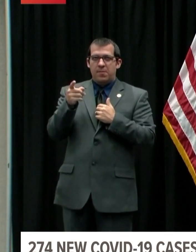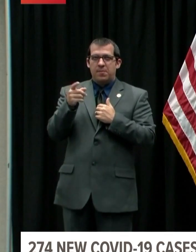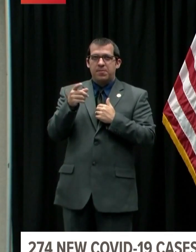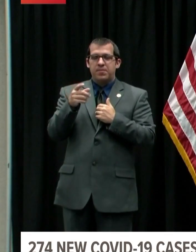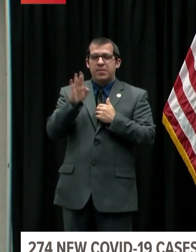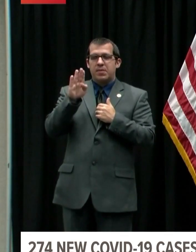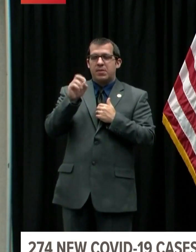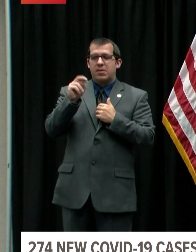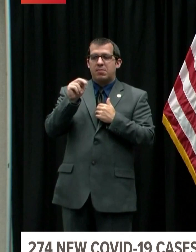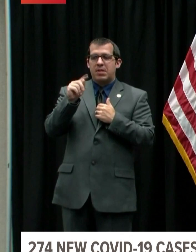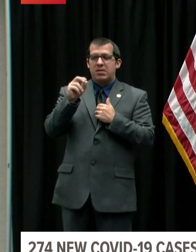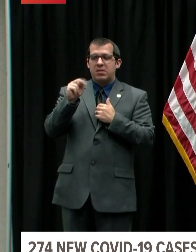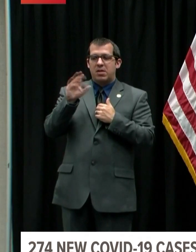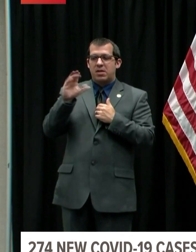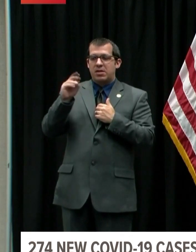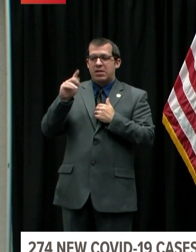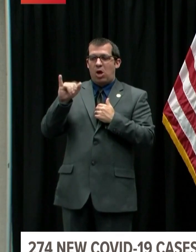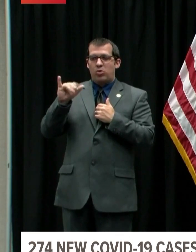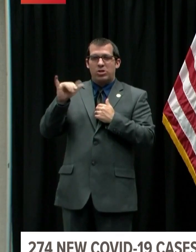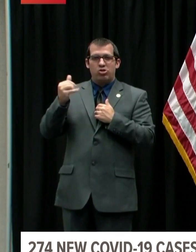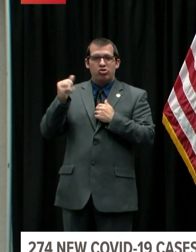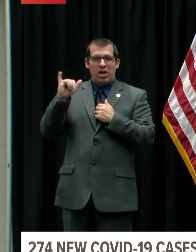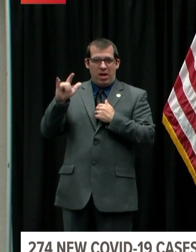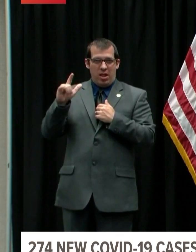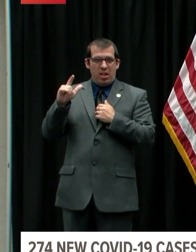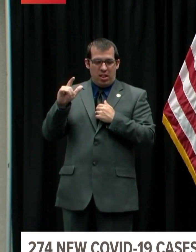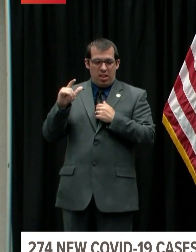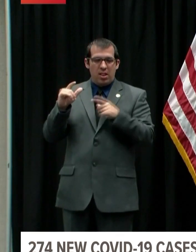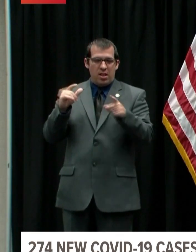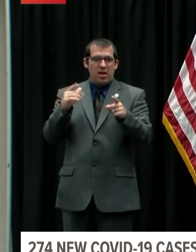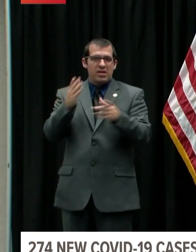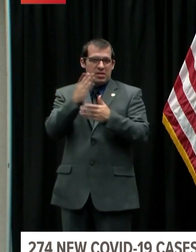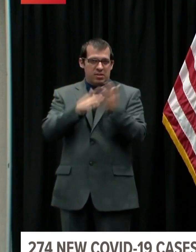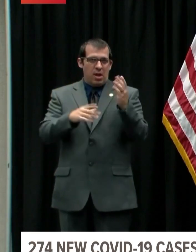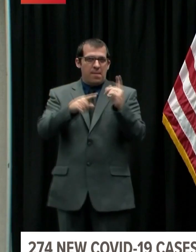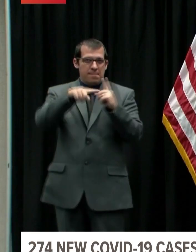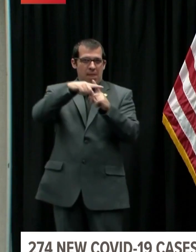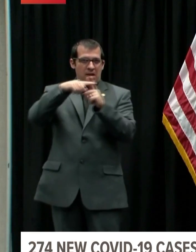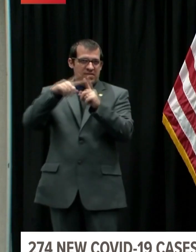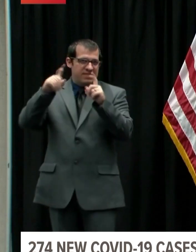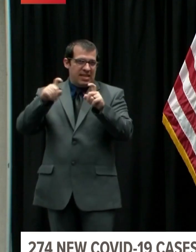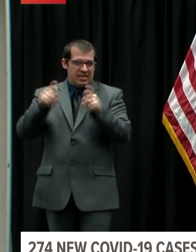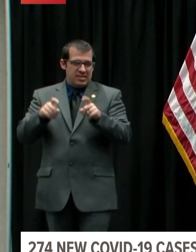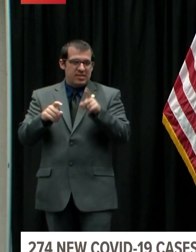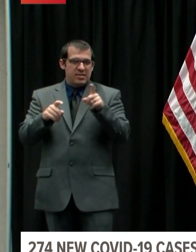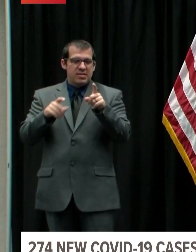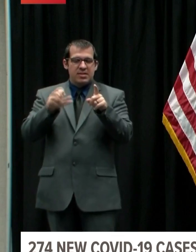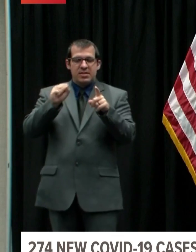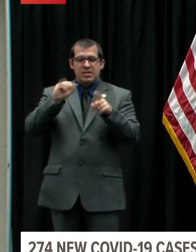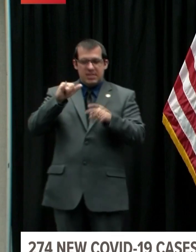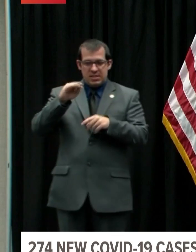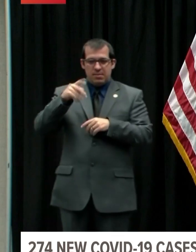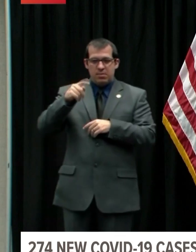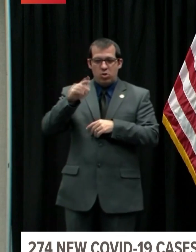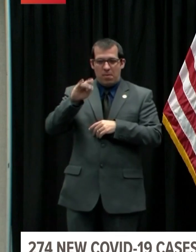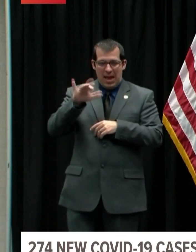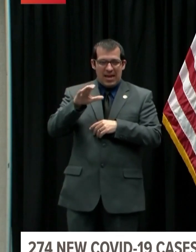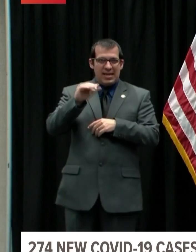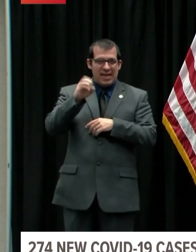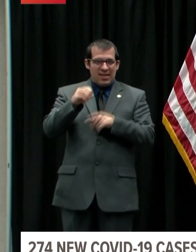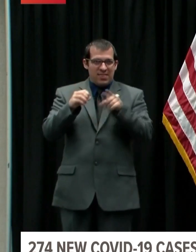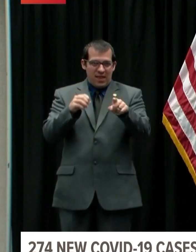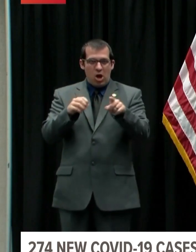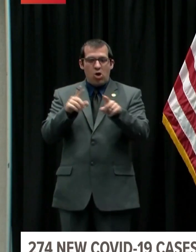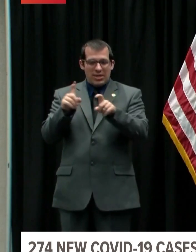the Benton County Jail, for example, they had some positive symptomatic cases there. They went